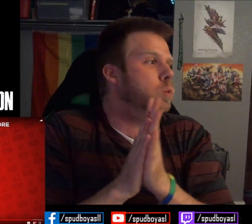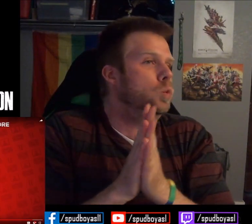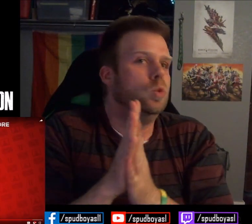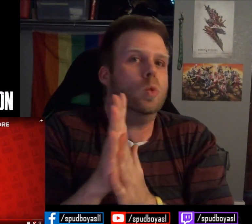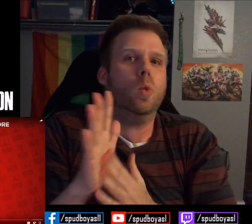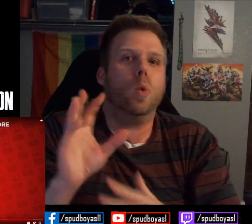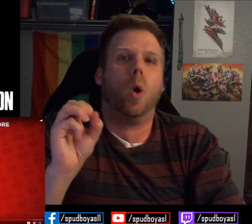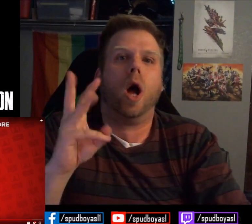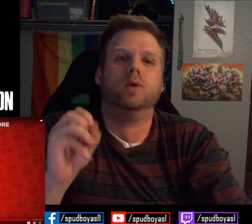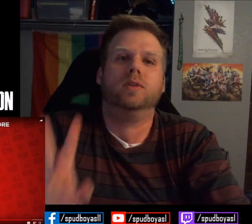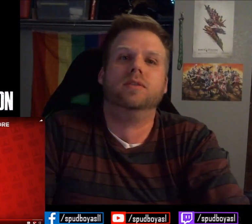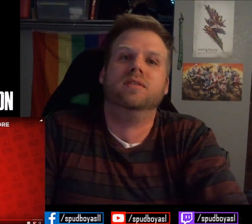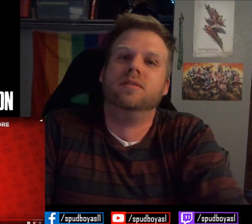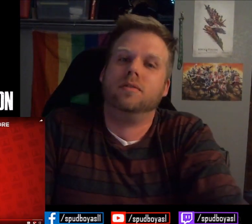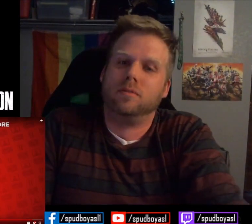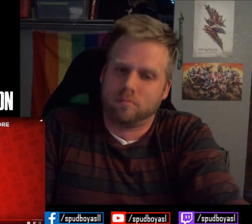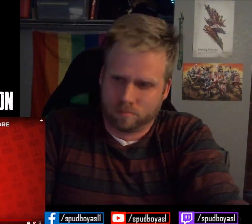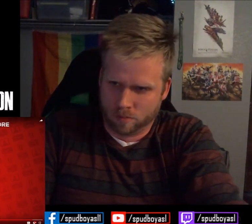We It's as very start. It's too late.